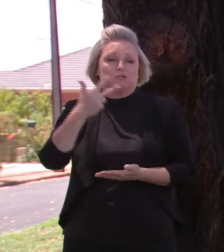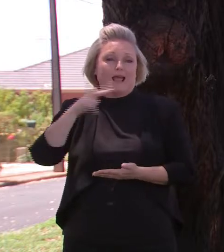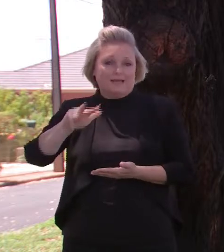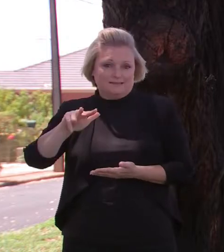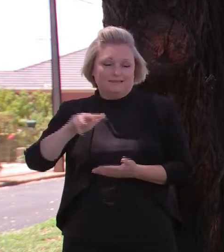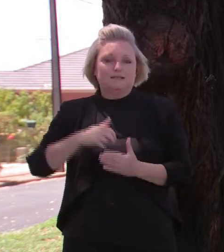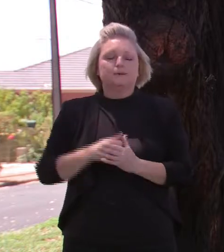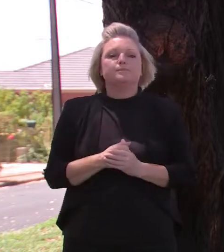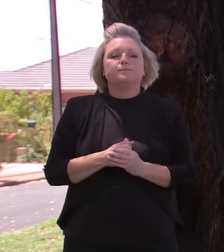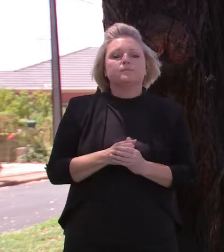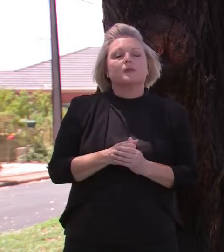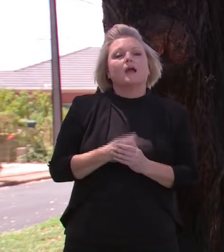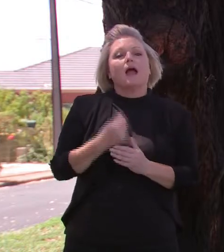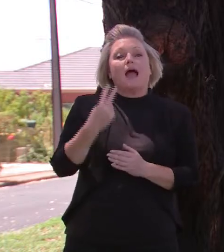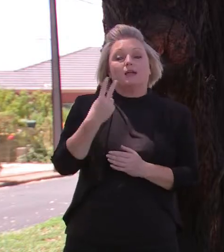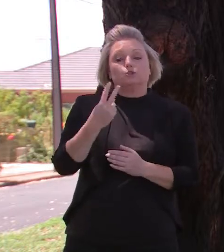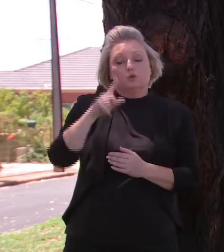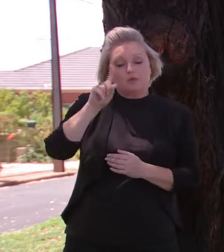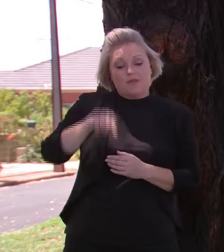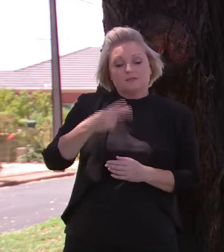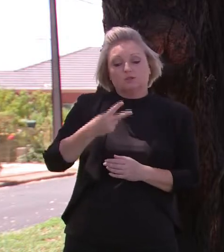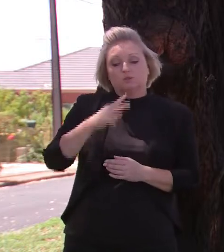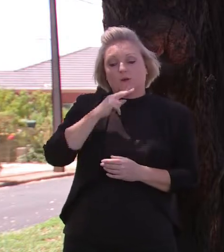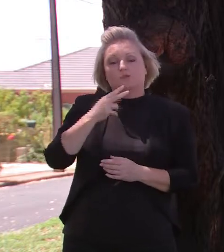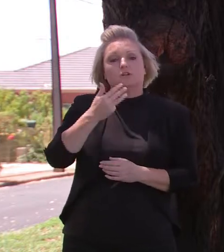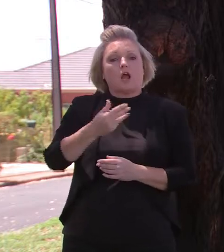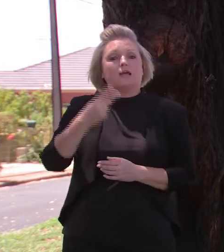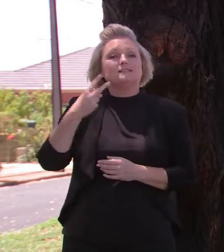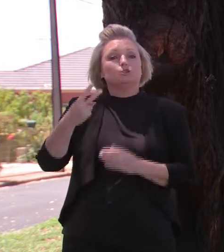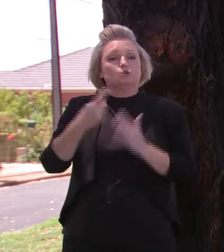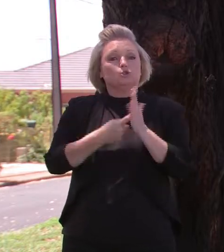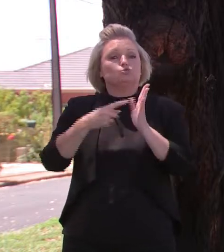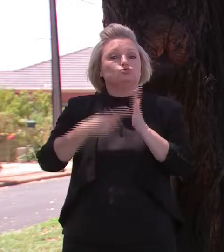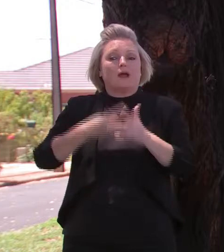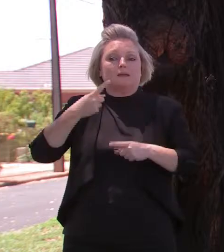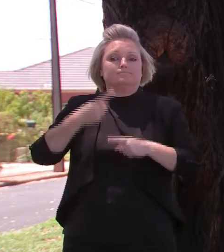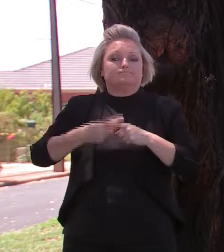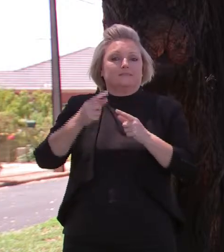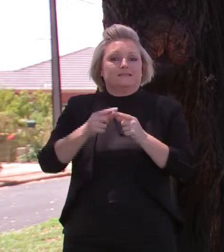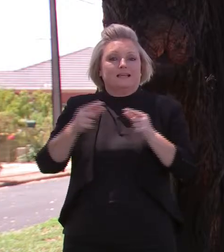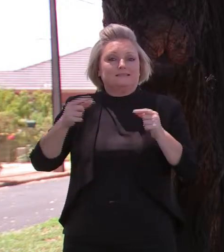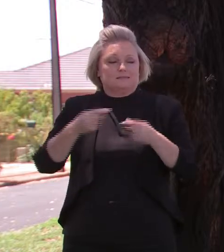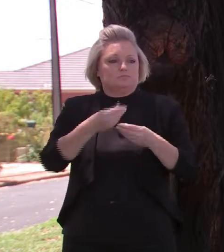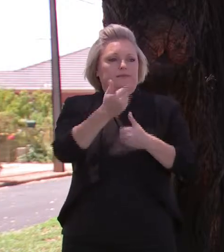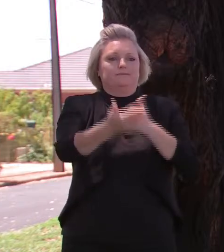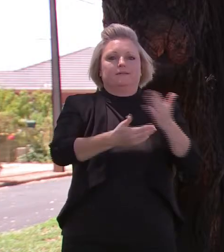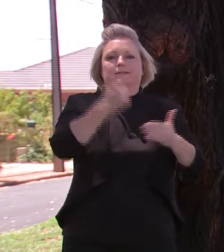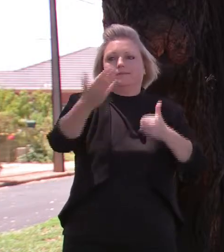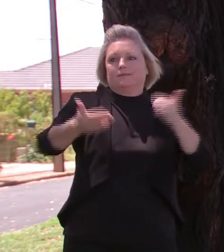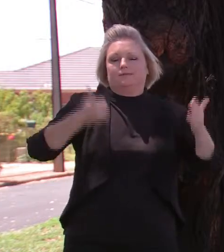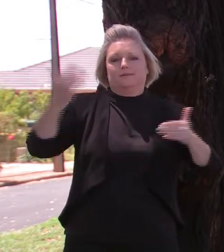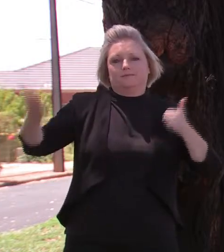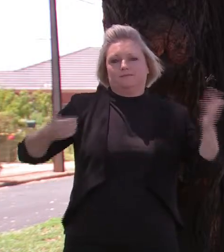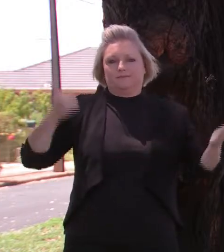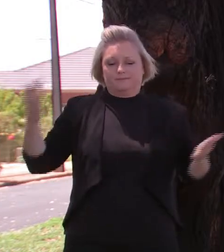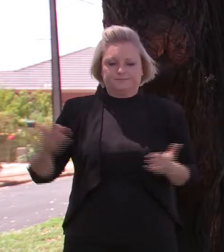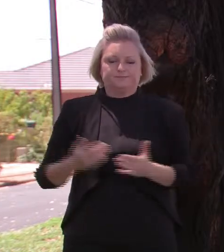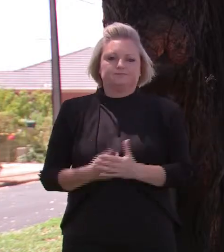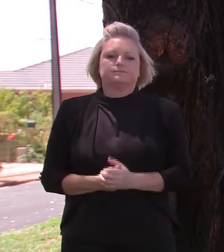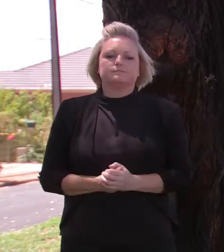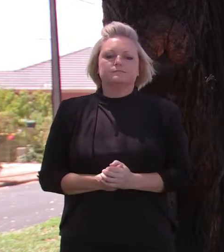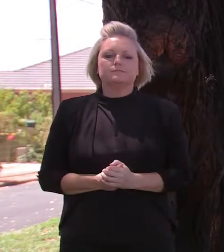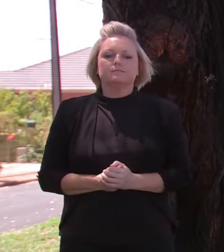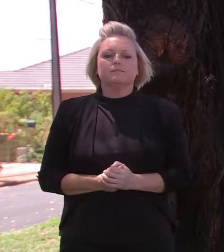with 2,092 RAT test kits which were picked up. We also had a